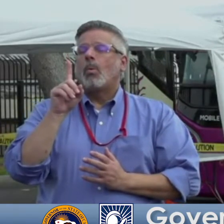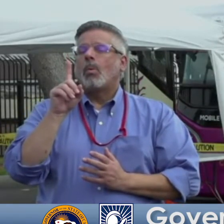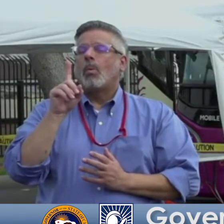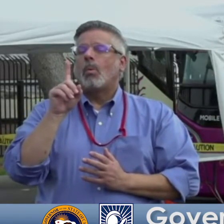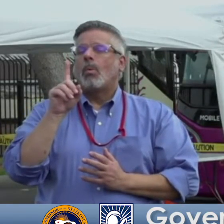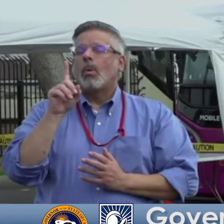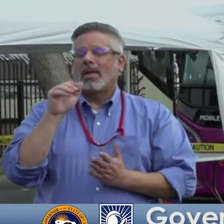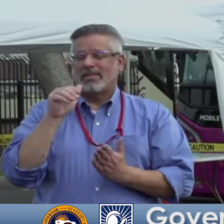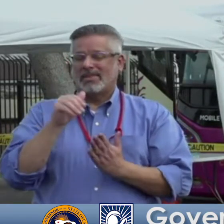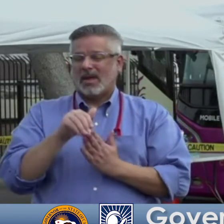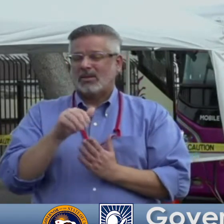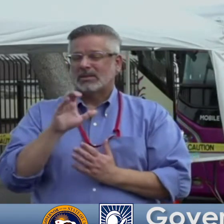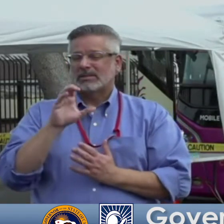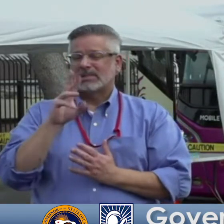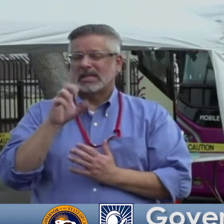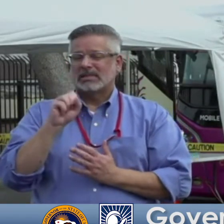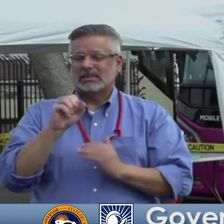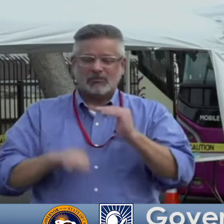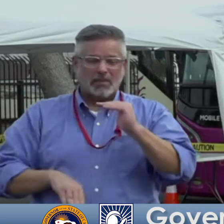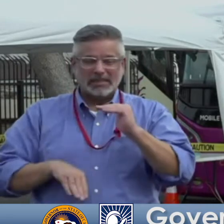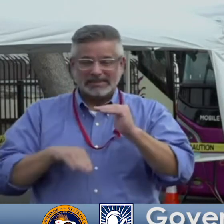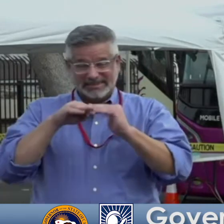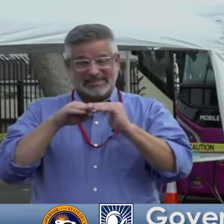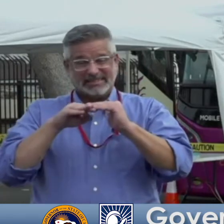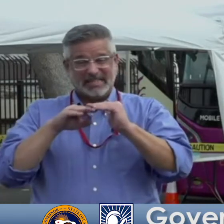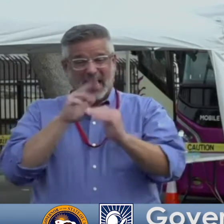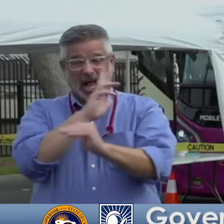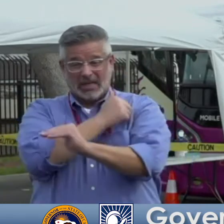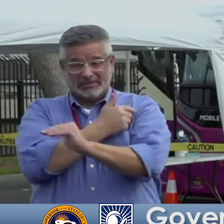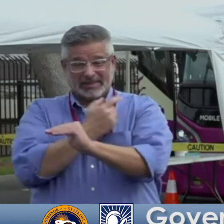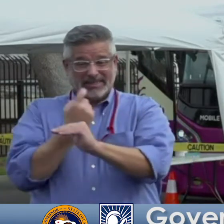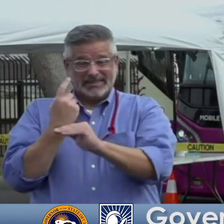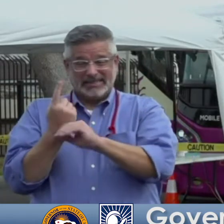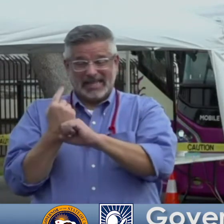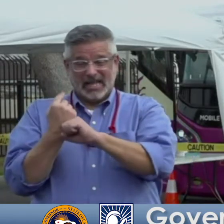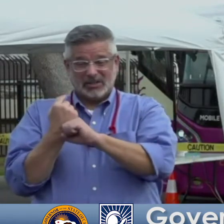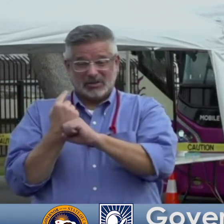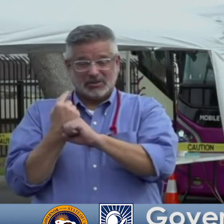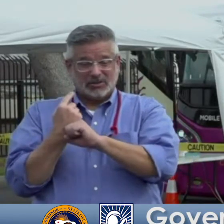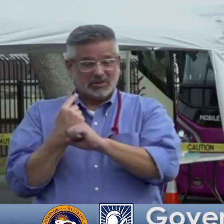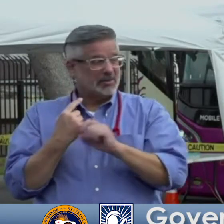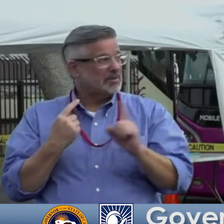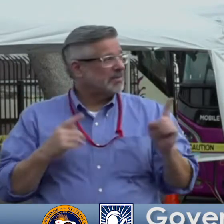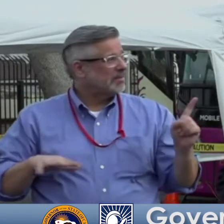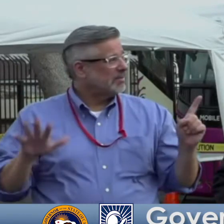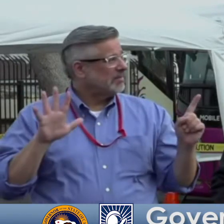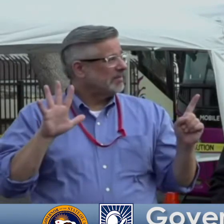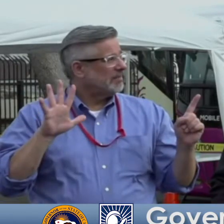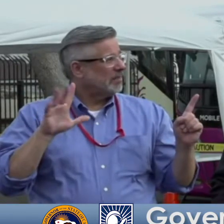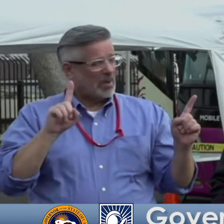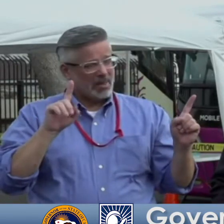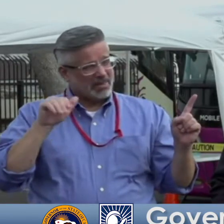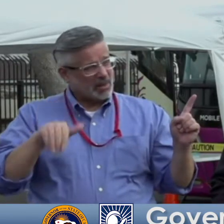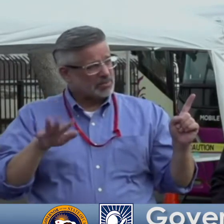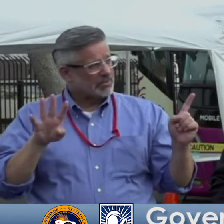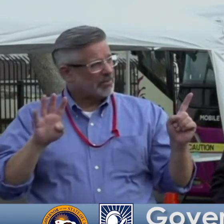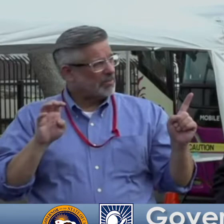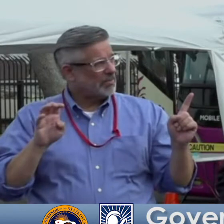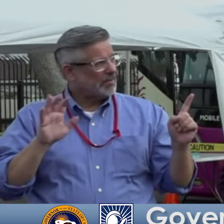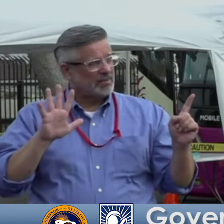census away from peak hospitalizations compared to last year. We have just we have 51,400 or so,